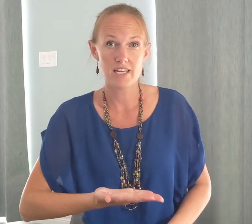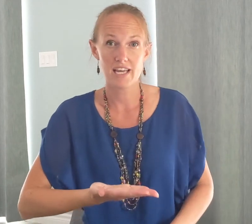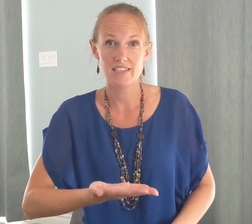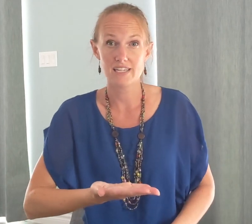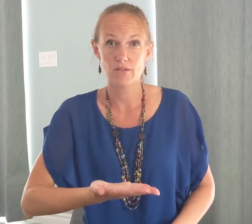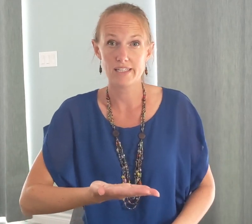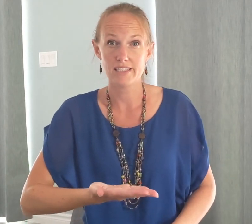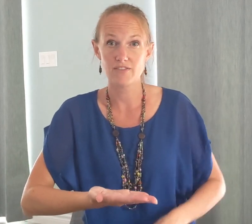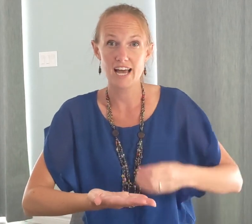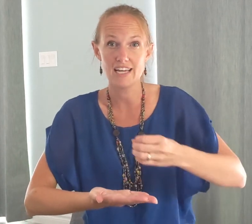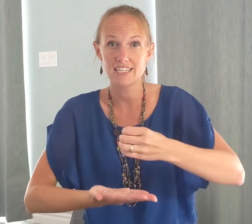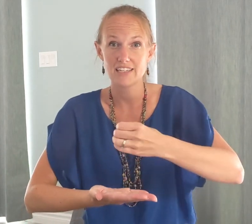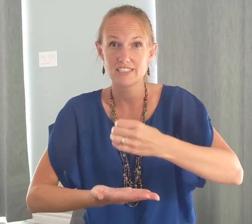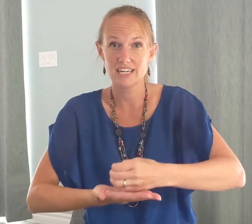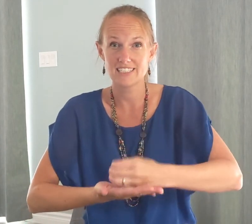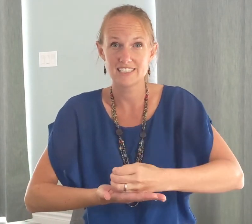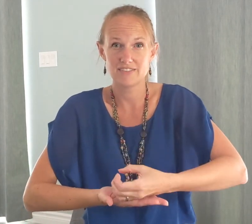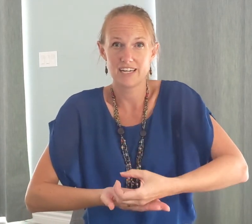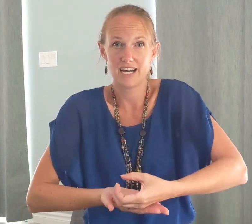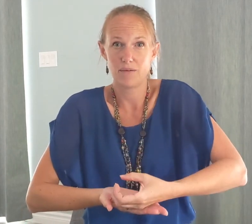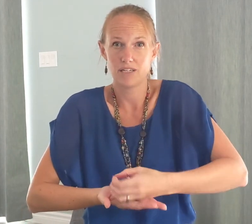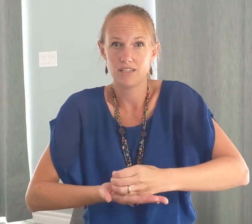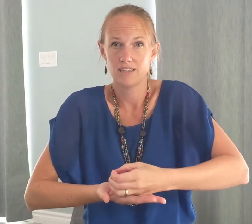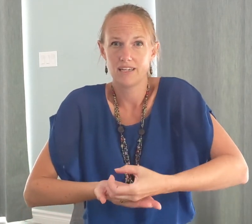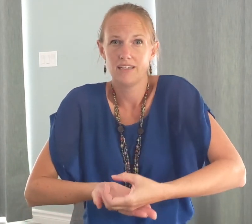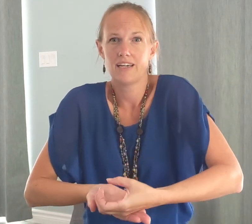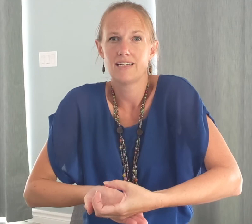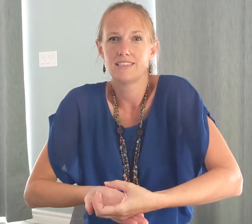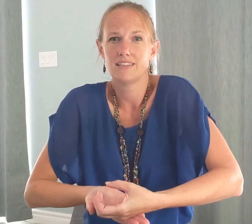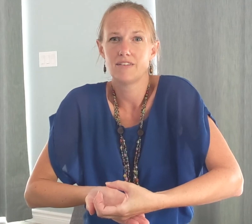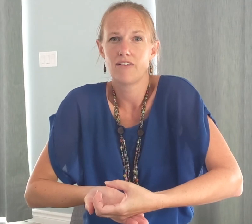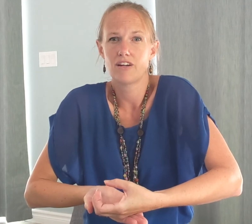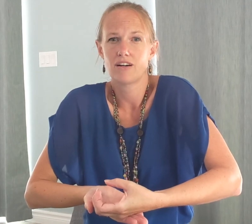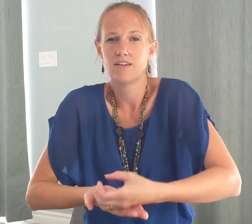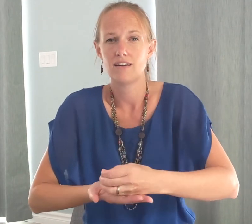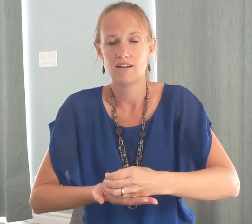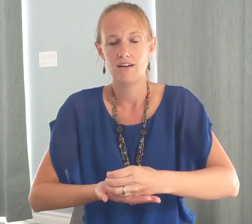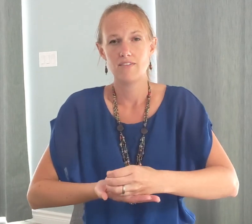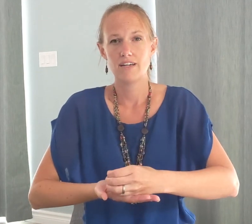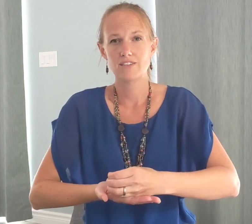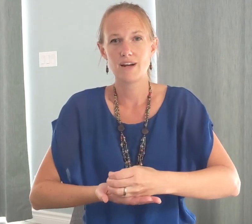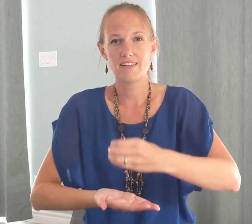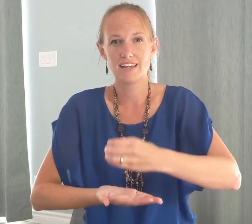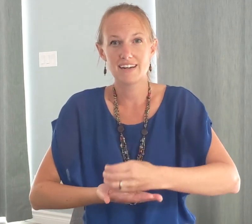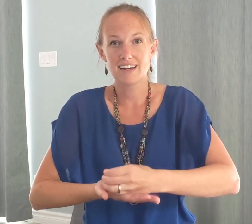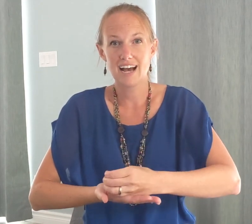hand is out like this flat, and you just kind of signify a cup. Okay, you can kind of see that we have your fingers rounded there, cup.